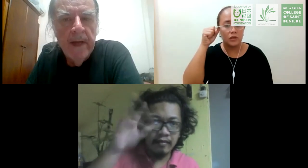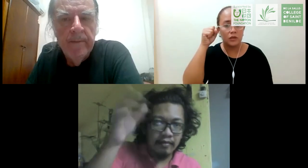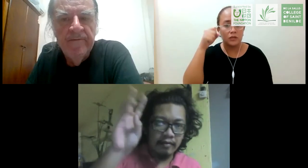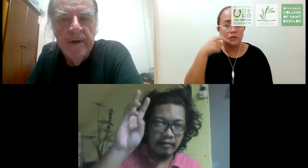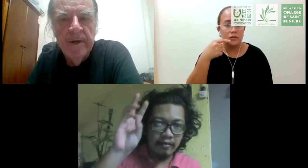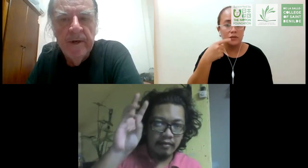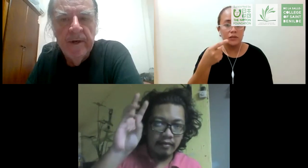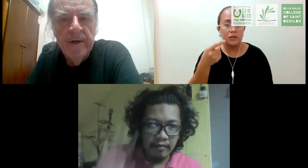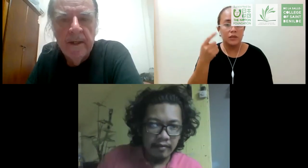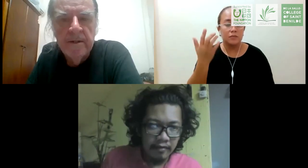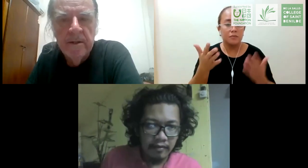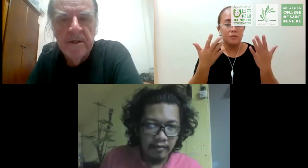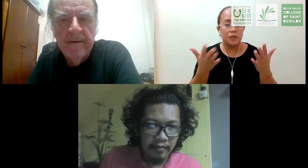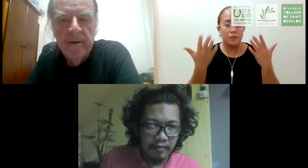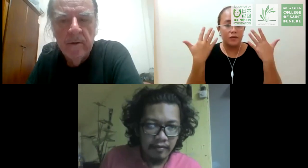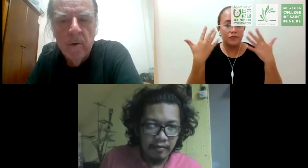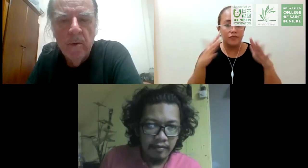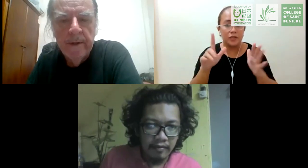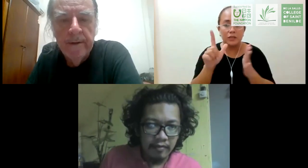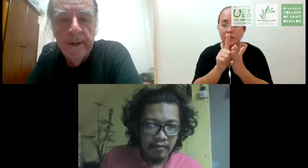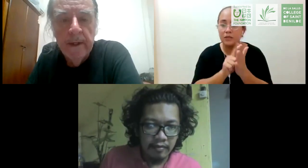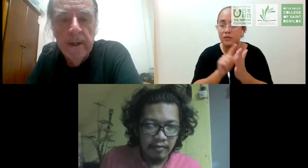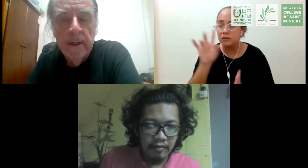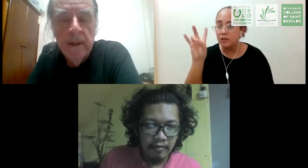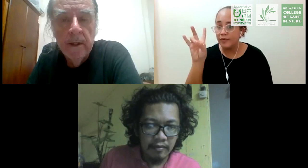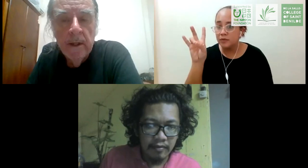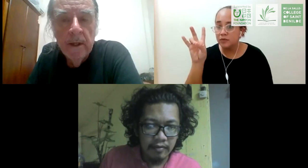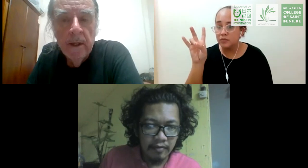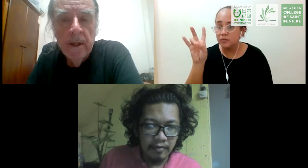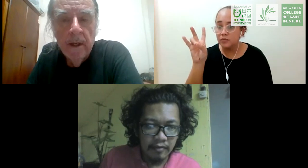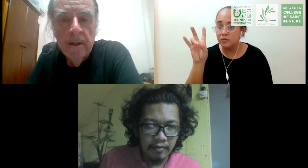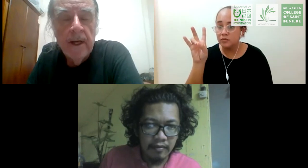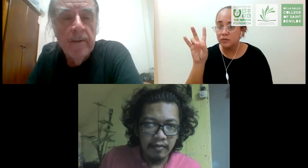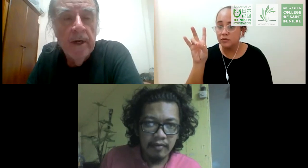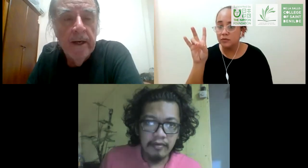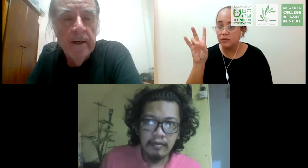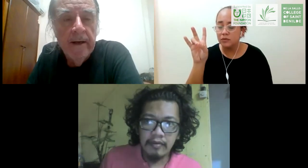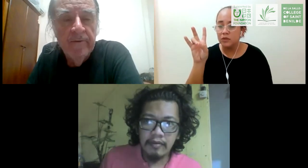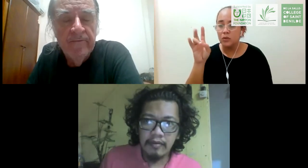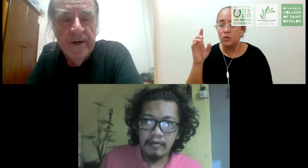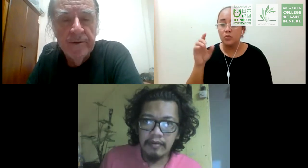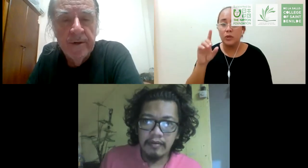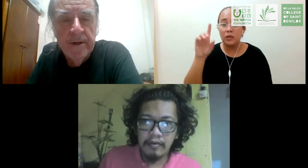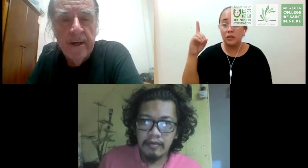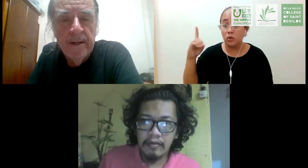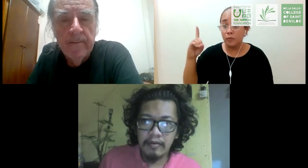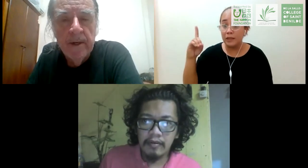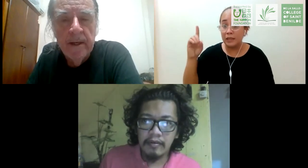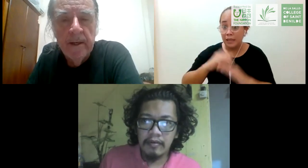maybe finished lesson 7 with the dominant hand. Have you finished with the non-dominant hand